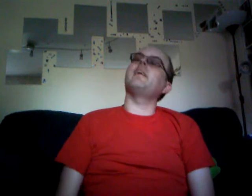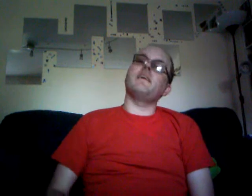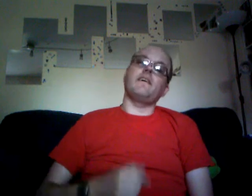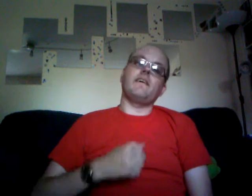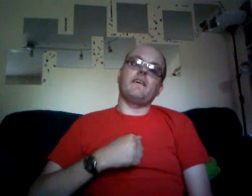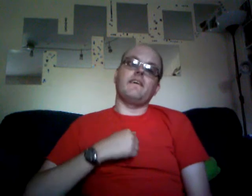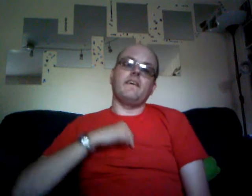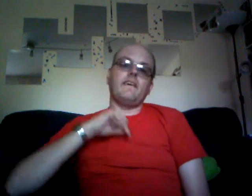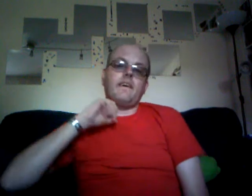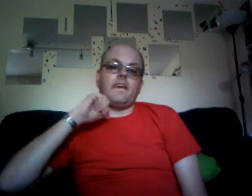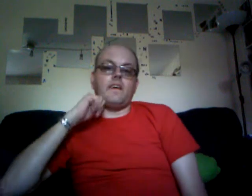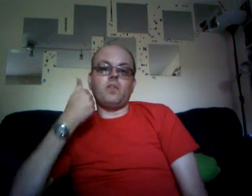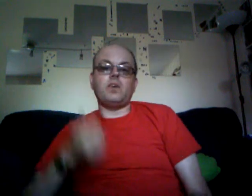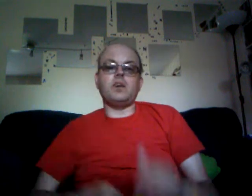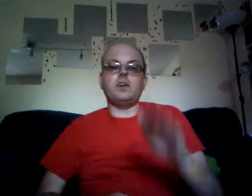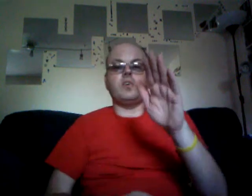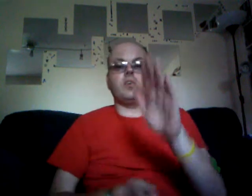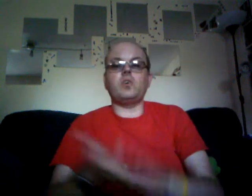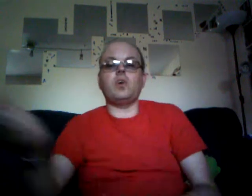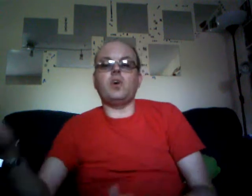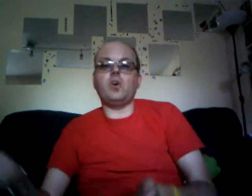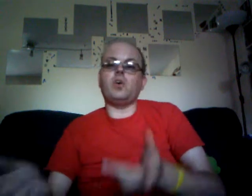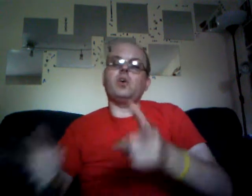I will call,